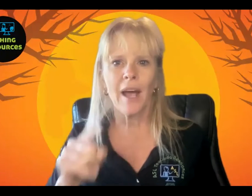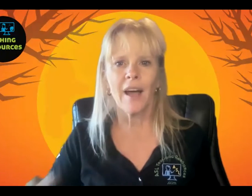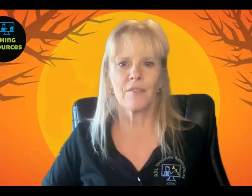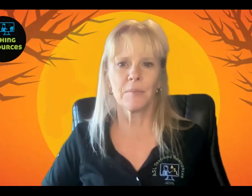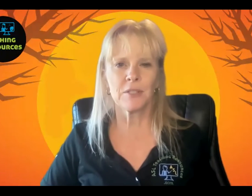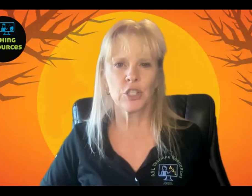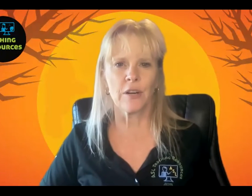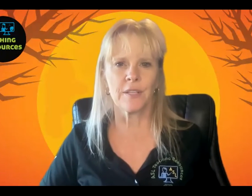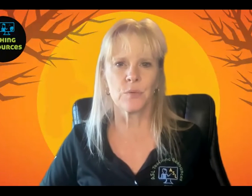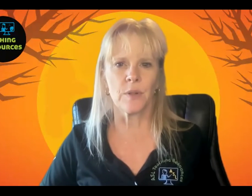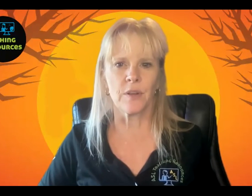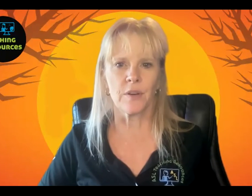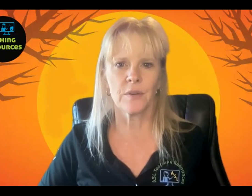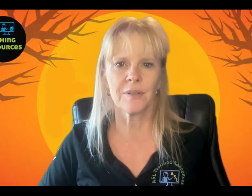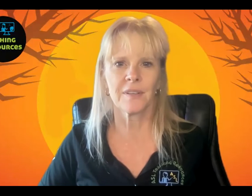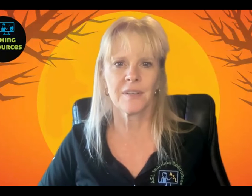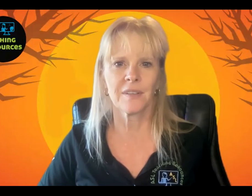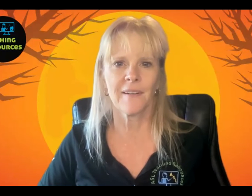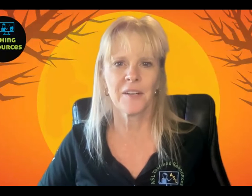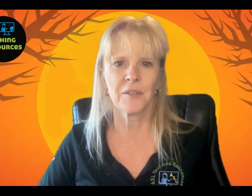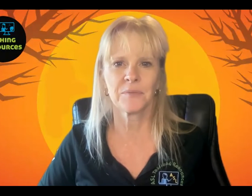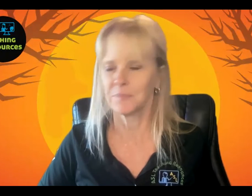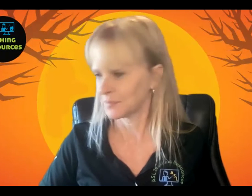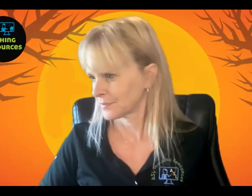that we have, let me share this with you.